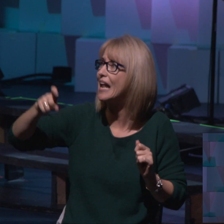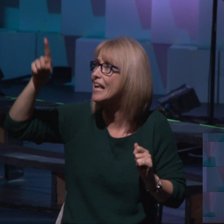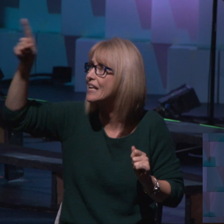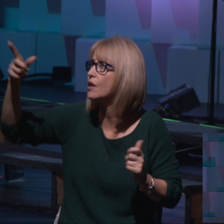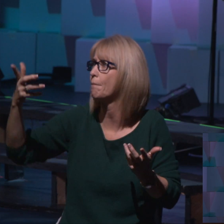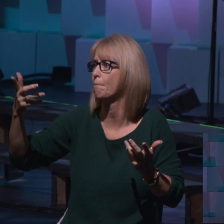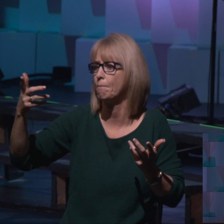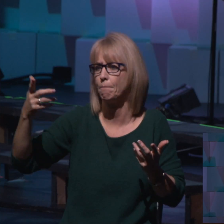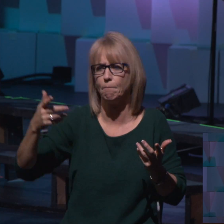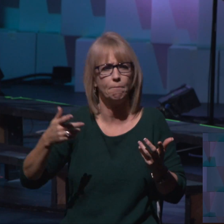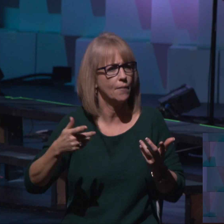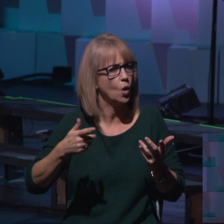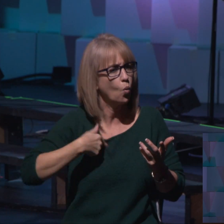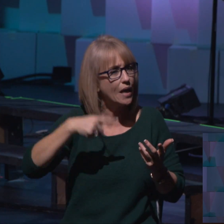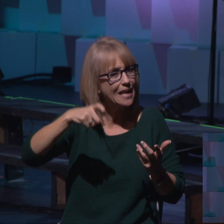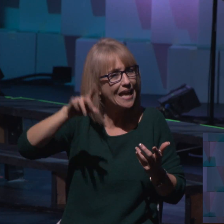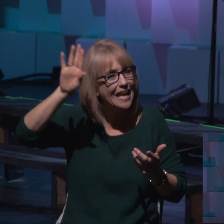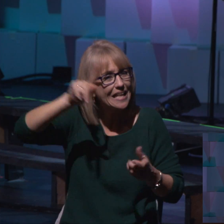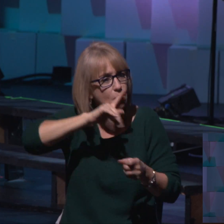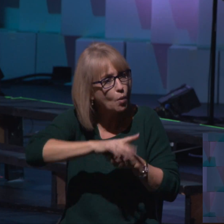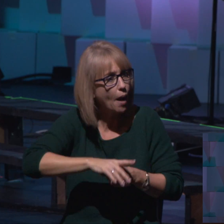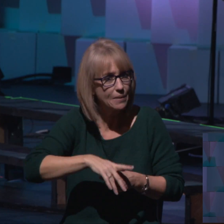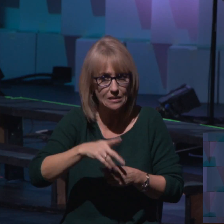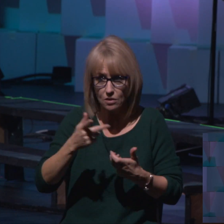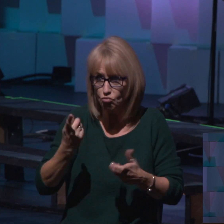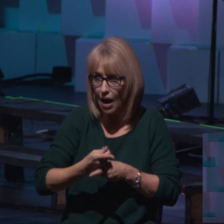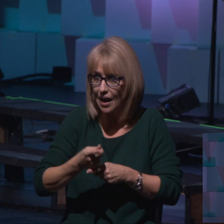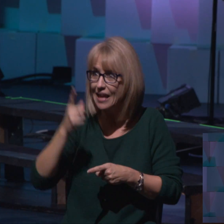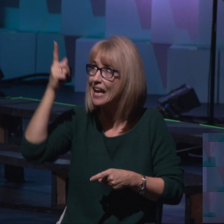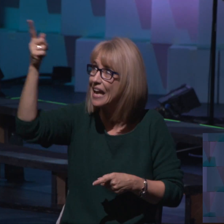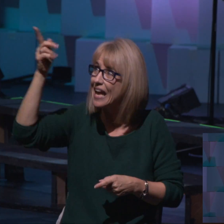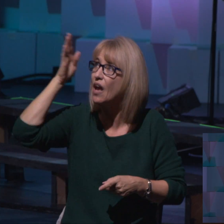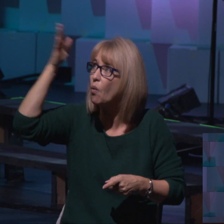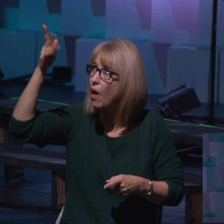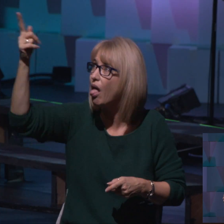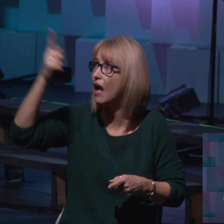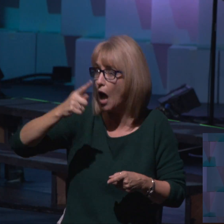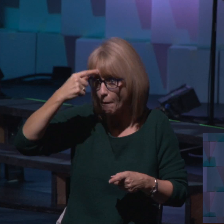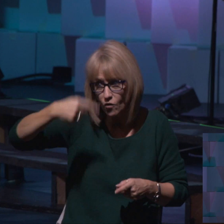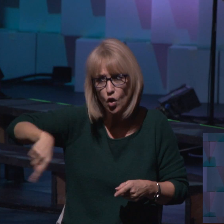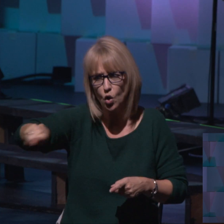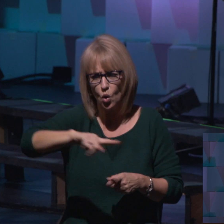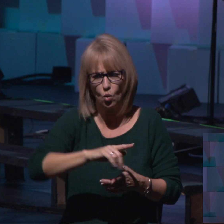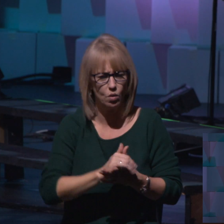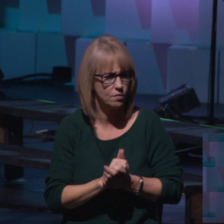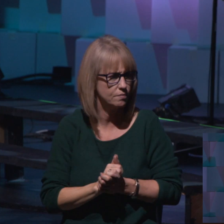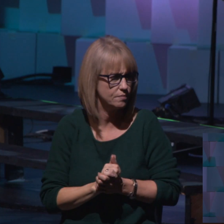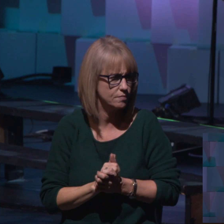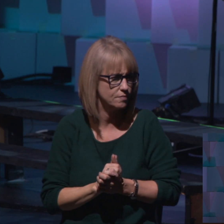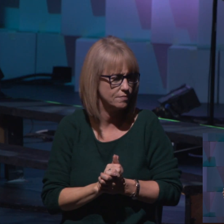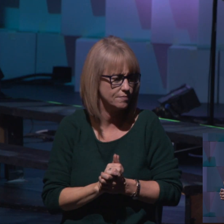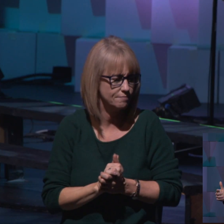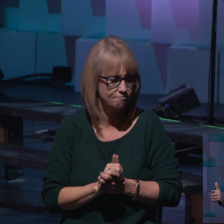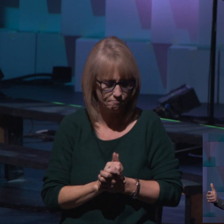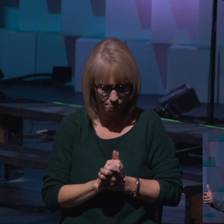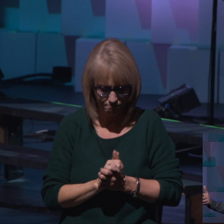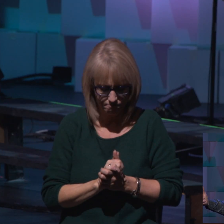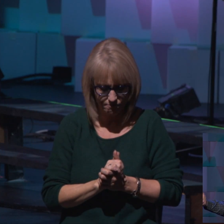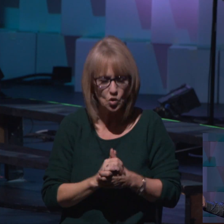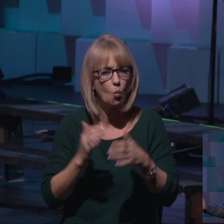remember, you keep your promises and you are coming for each one of us. Now, so we're going to do in a little bit. We're going to have a time of